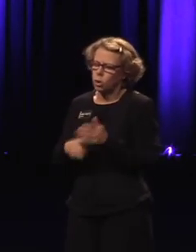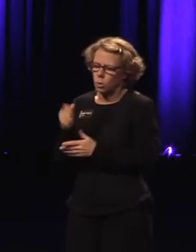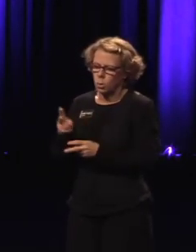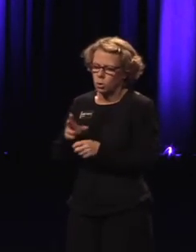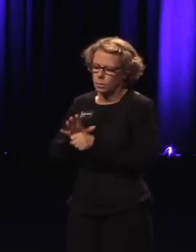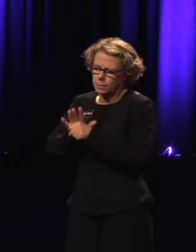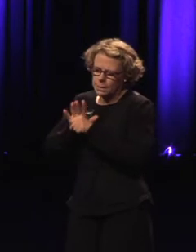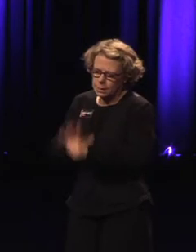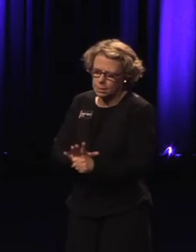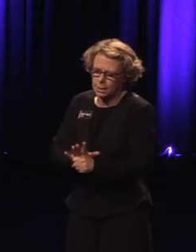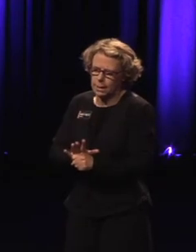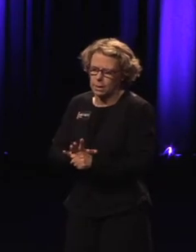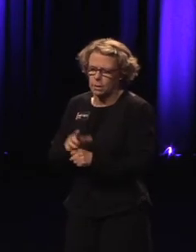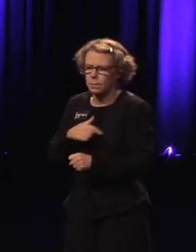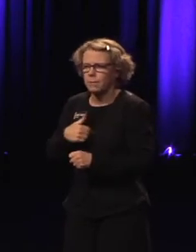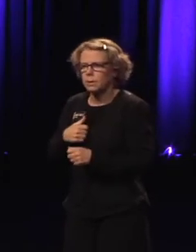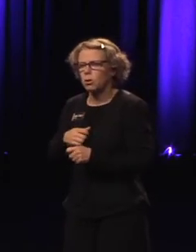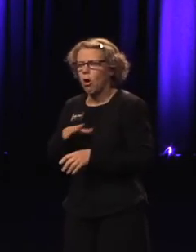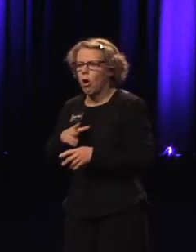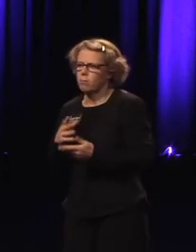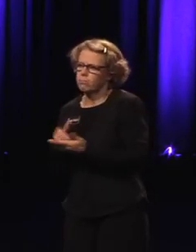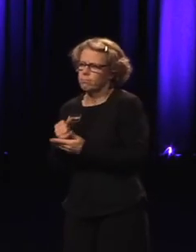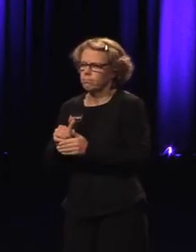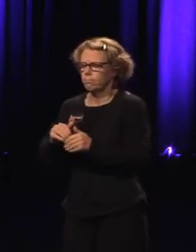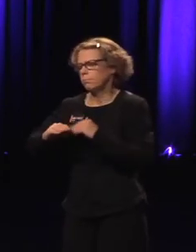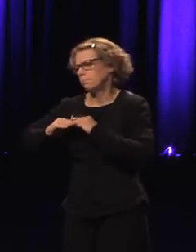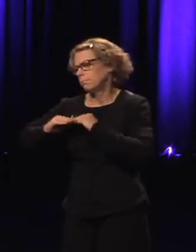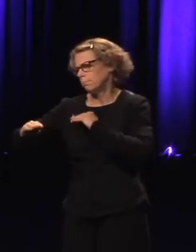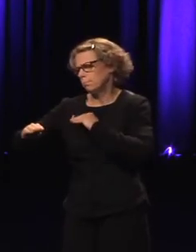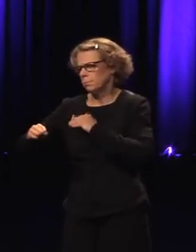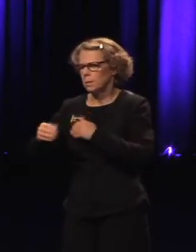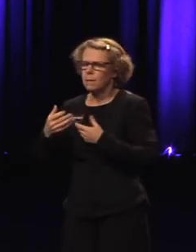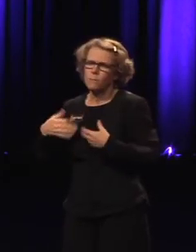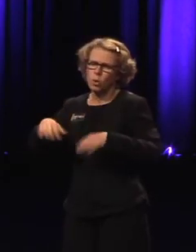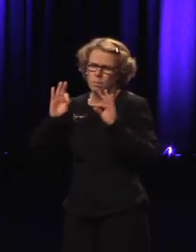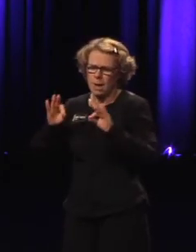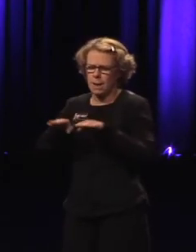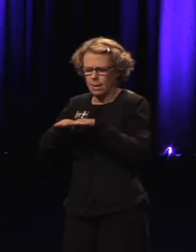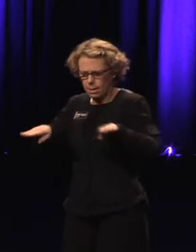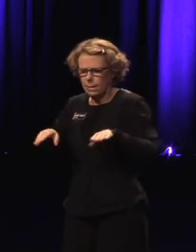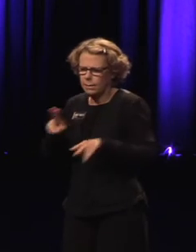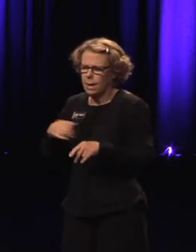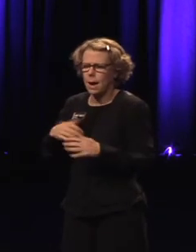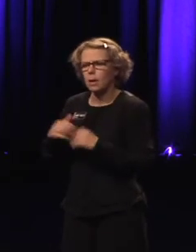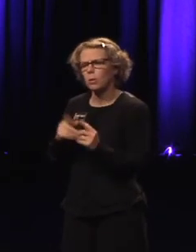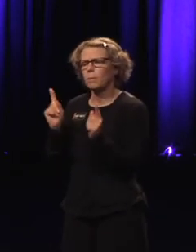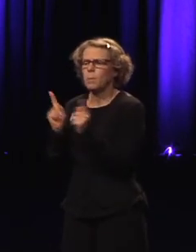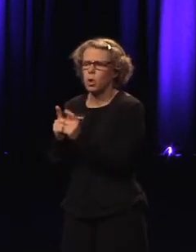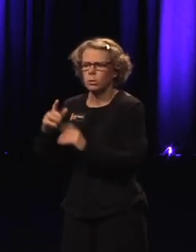achieve substantive equality beyond mere formal equality of treatment, which may